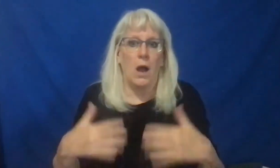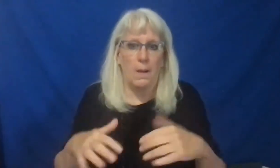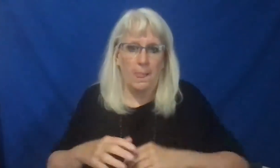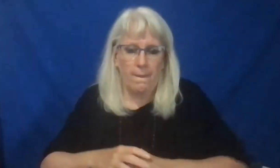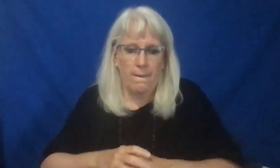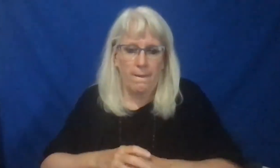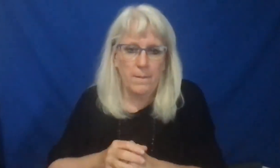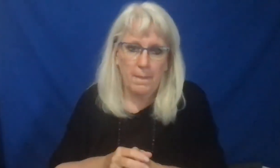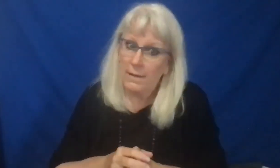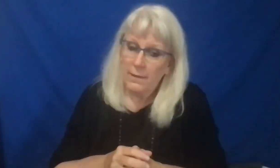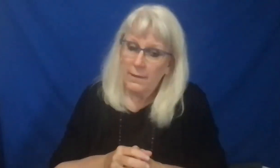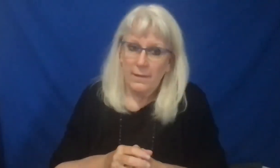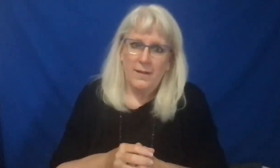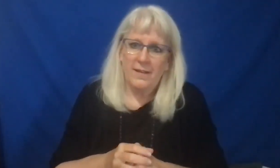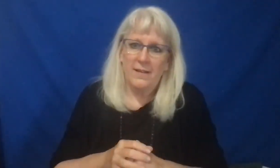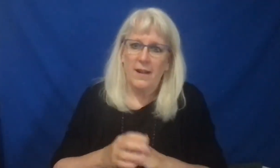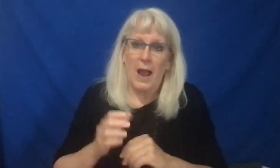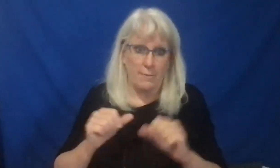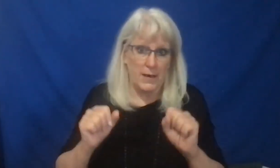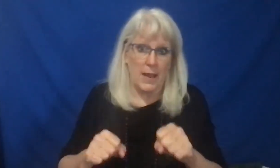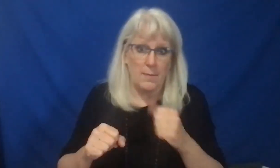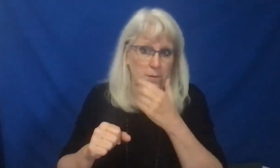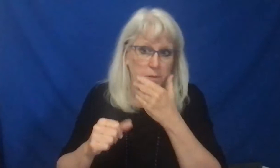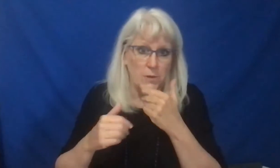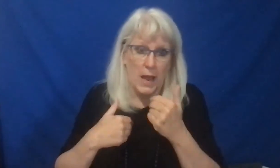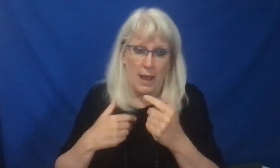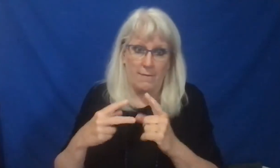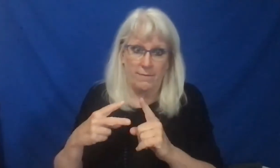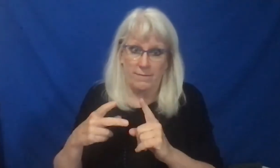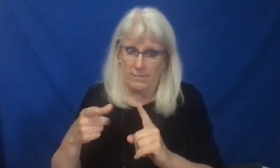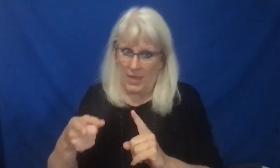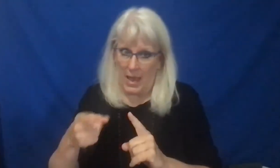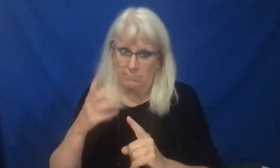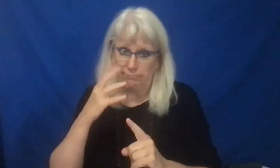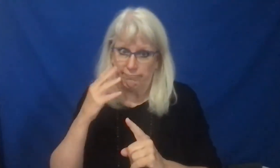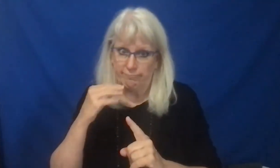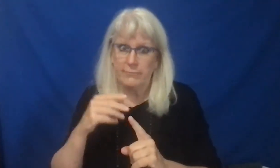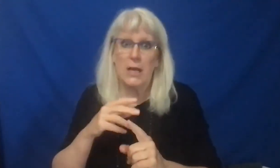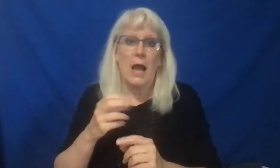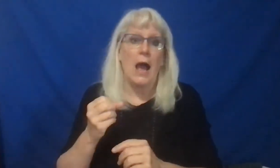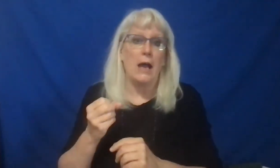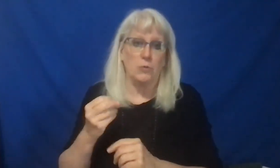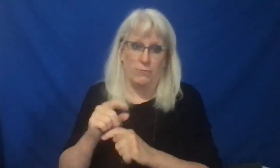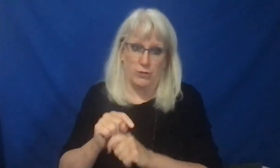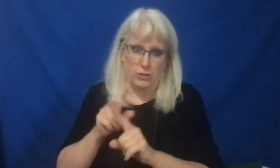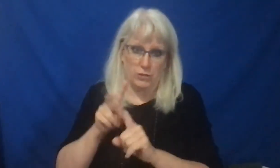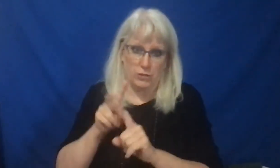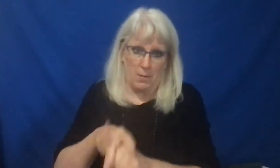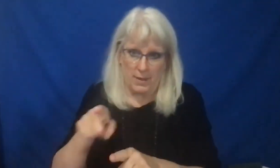I have been able to have practical application with the tradition, specifically Tradition 11, which states